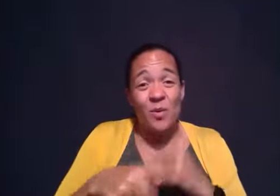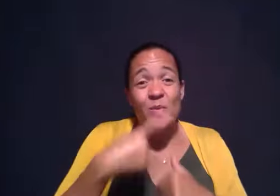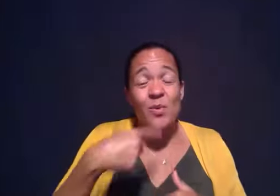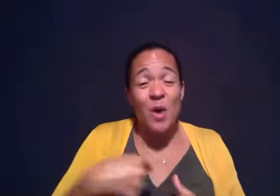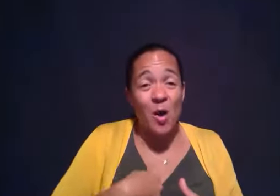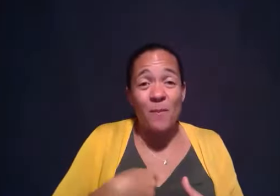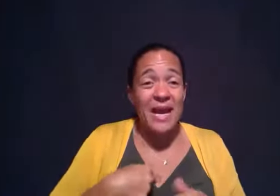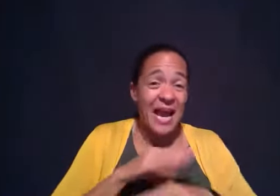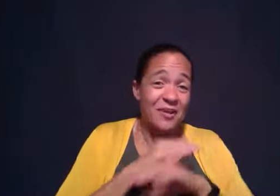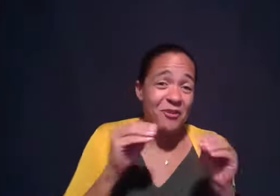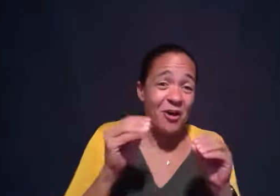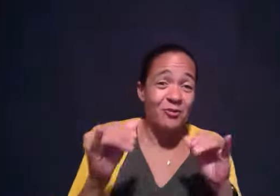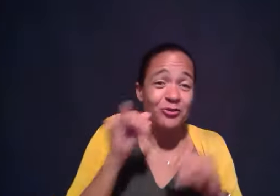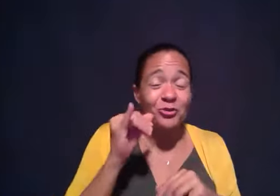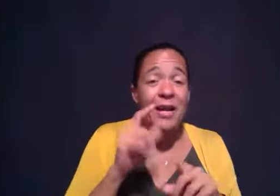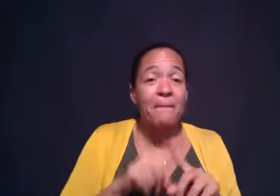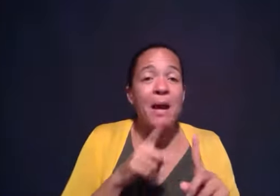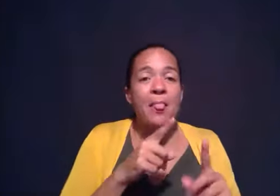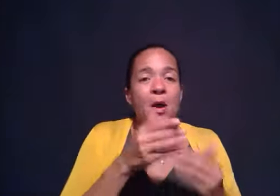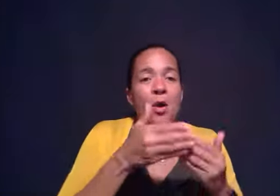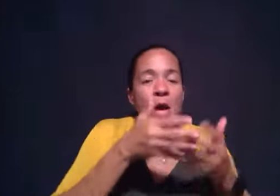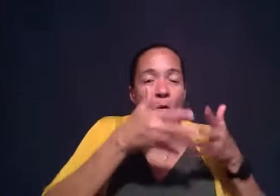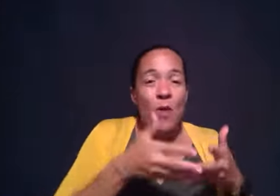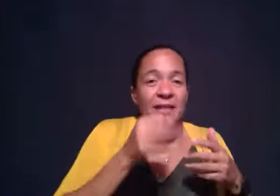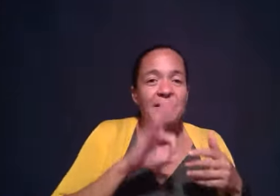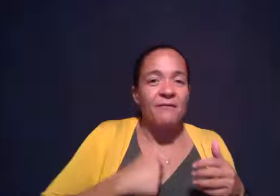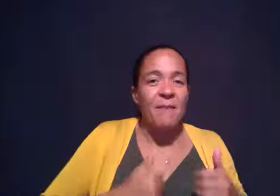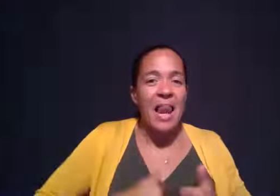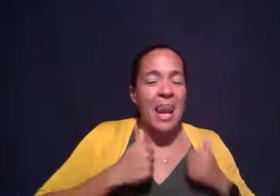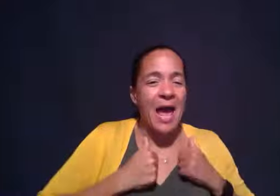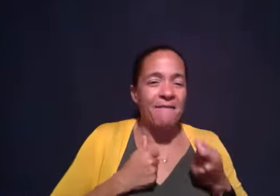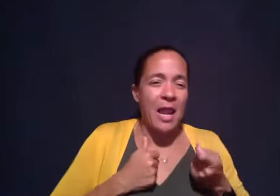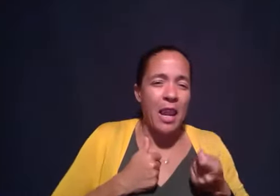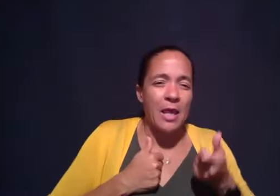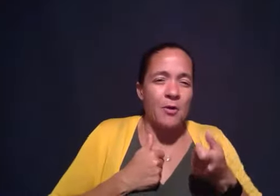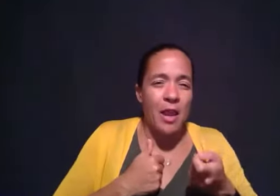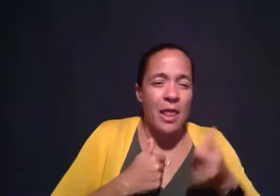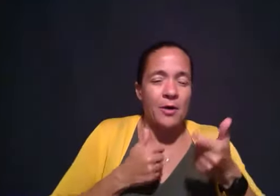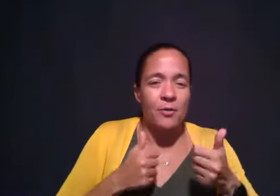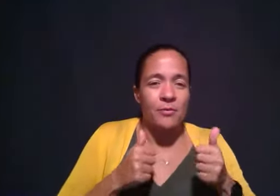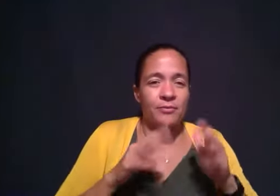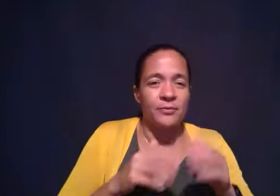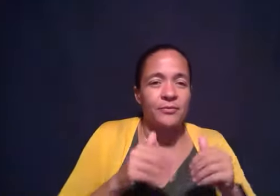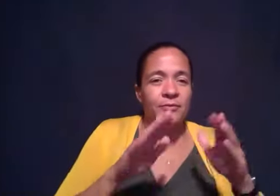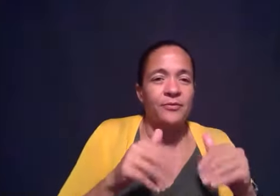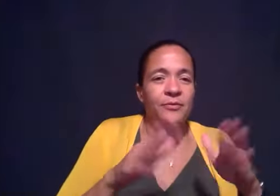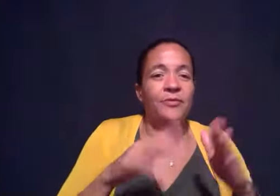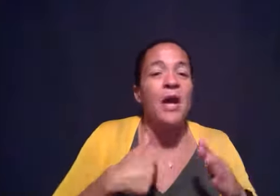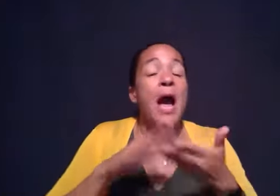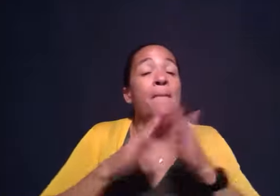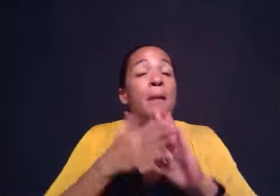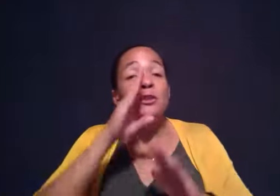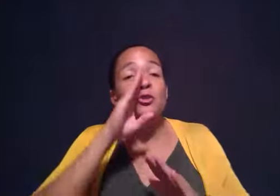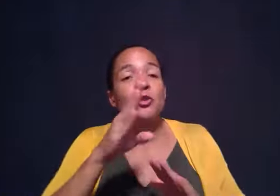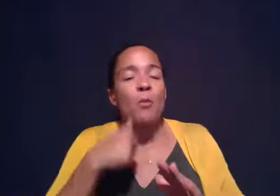I surrendered little by slow. When I got sober, I was a preschool teacher. I couldn't switch jobs because I had that felony and they